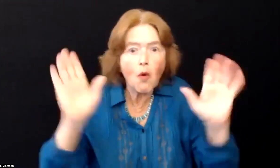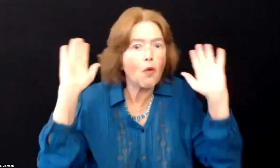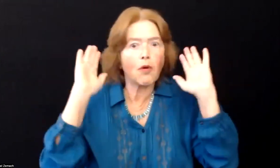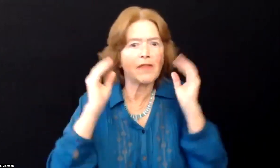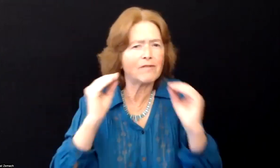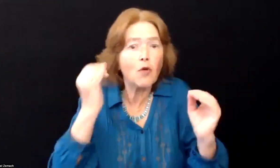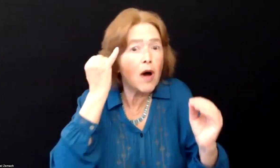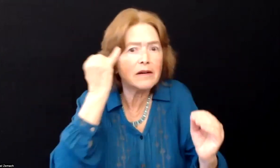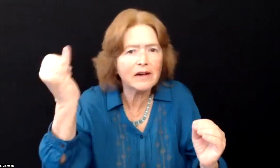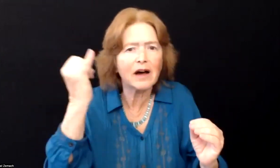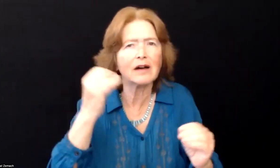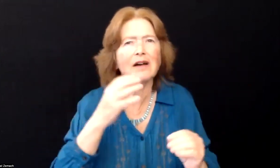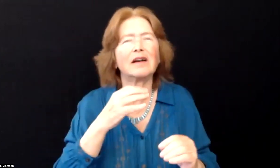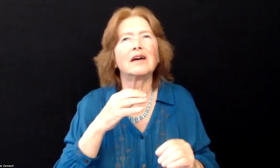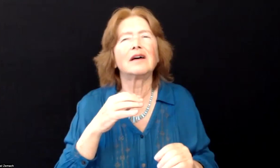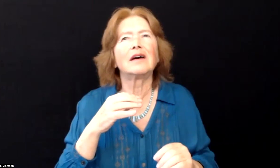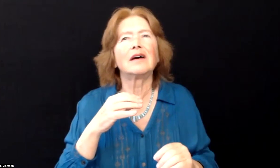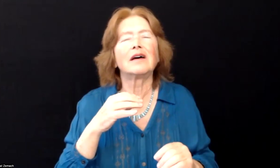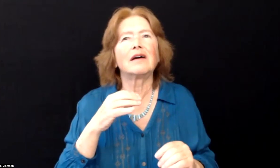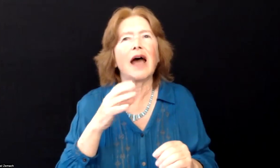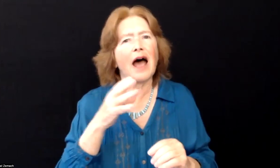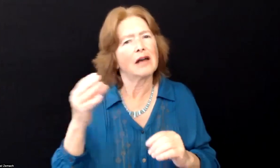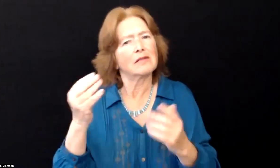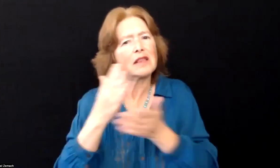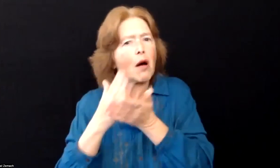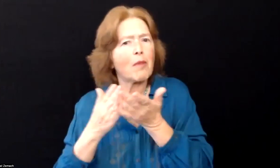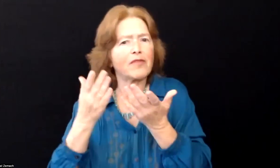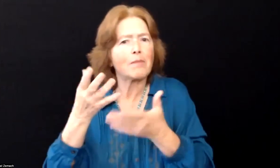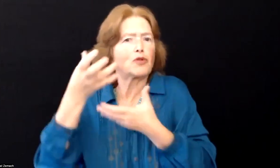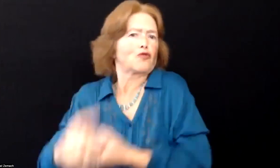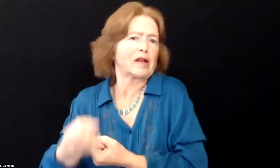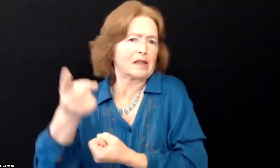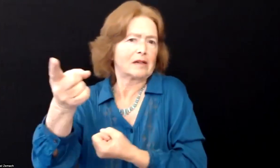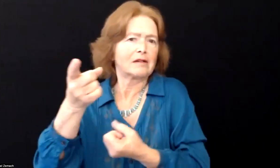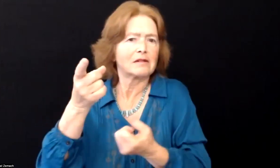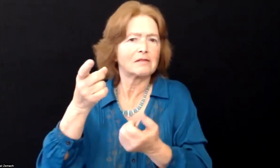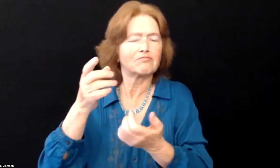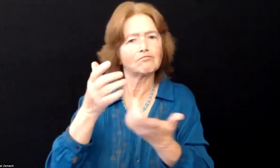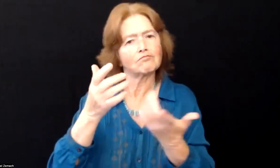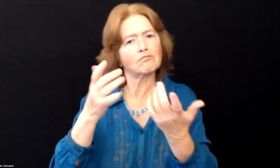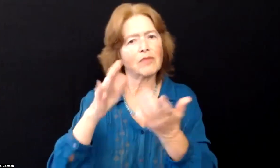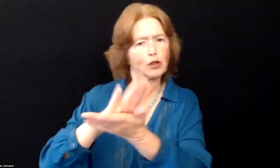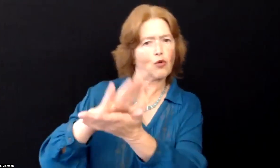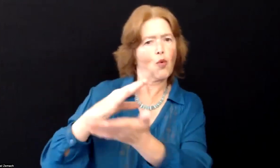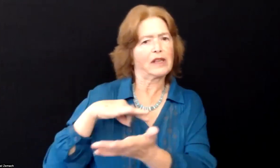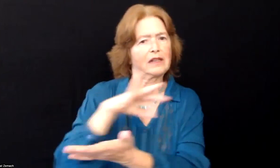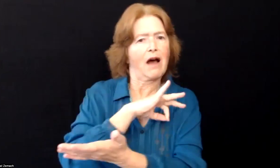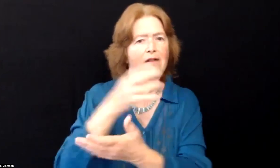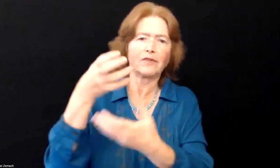family's fault. They don't have any idea of what's going on, and they may just trust the school, trust the school staff to